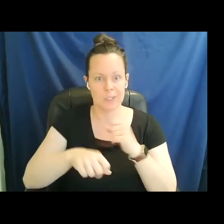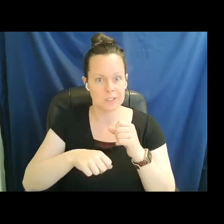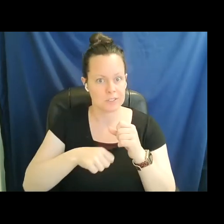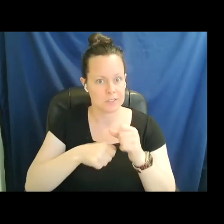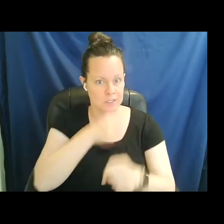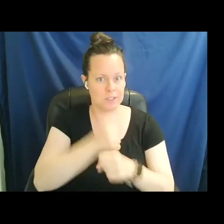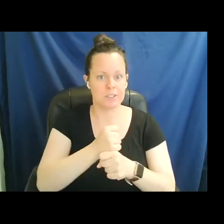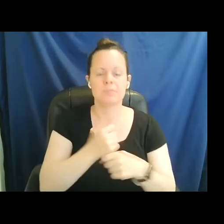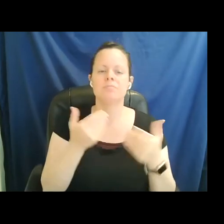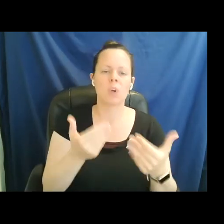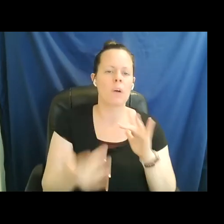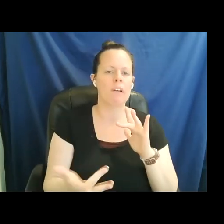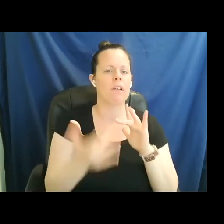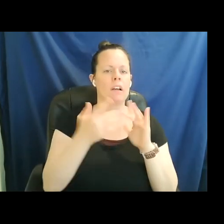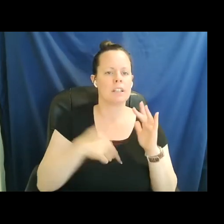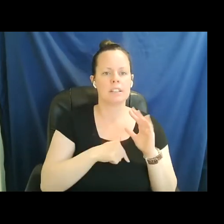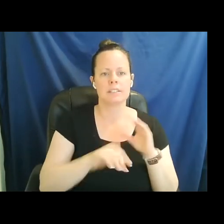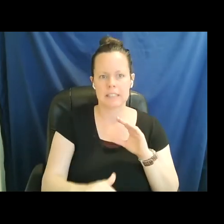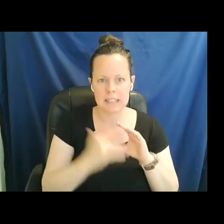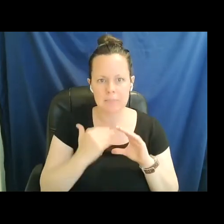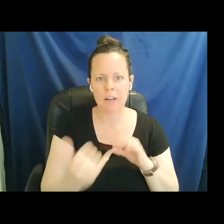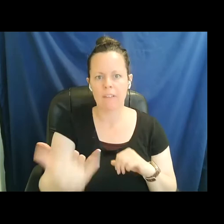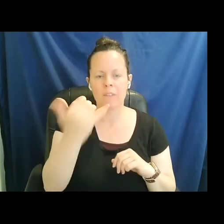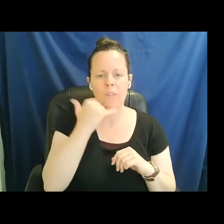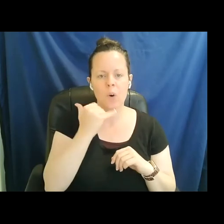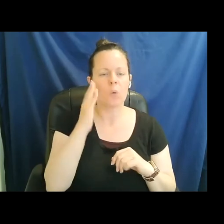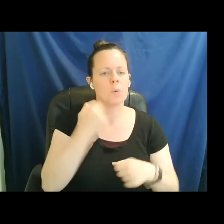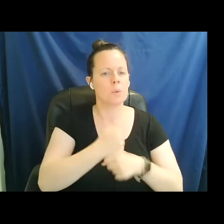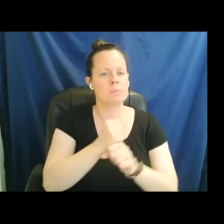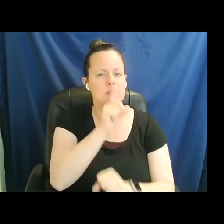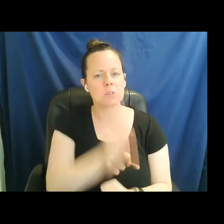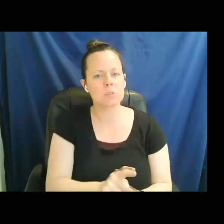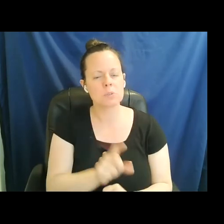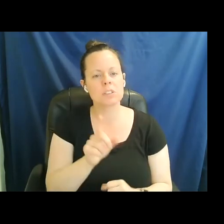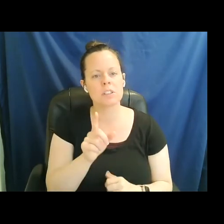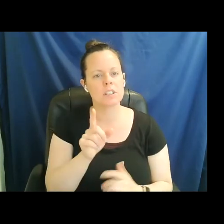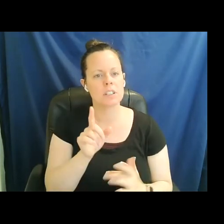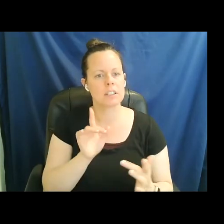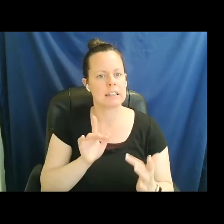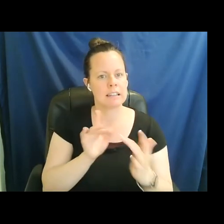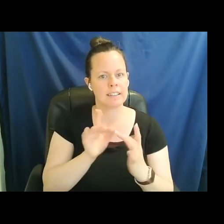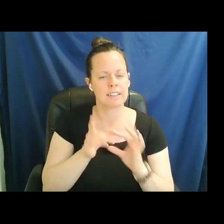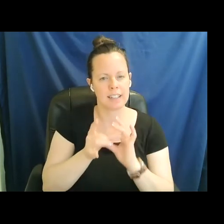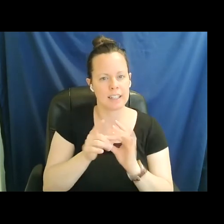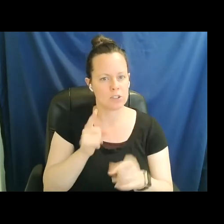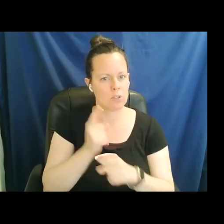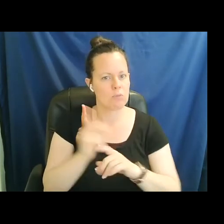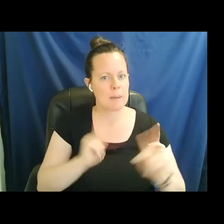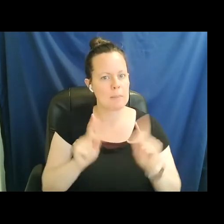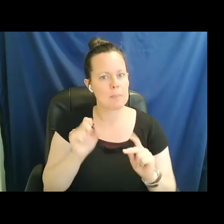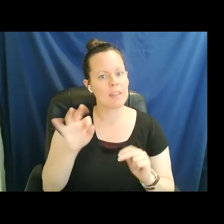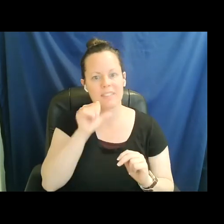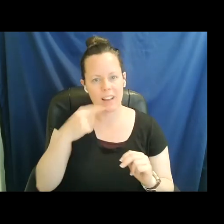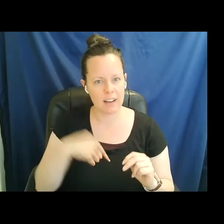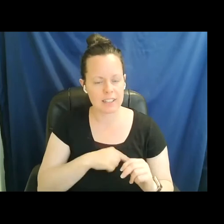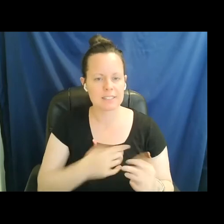reach out, email, phone call, and we'll make sure that you're connected with the right people if it's not us. Again, thank